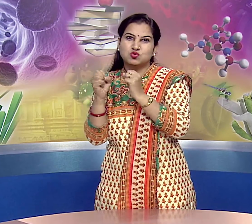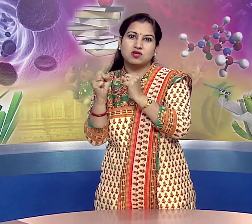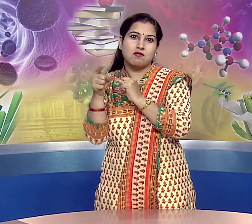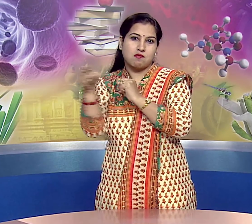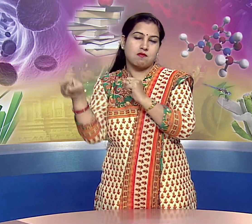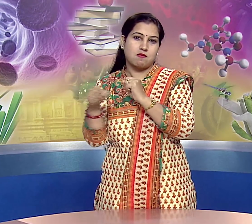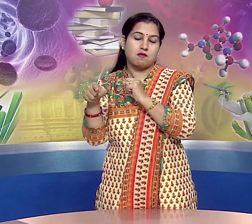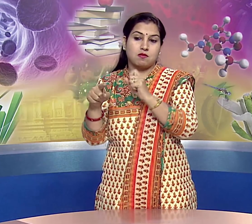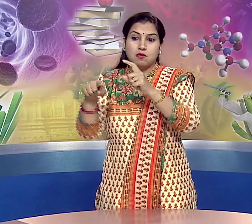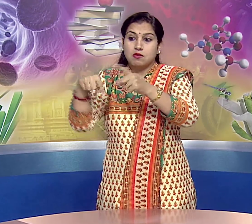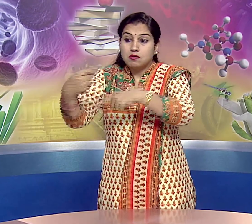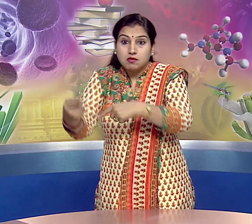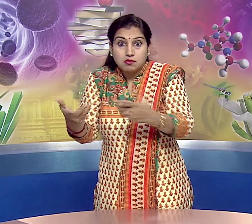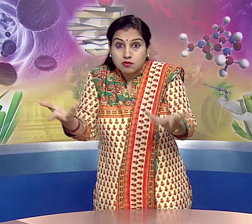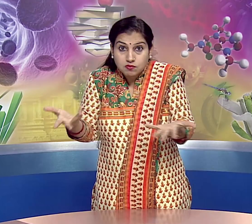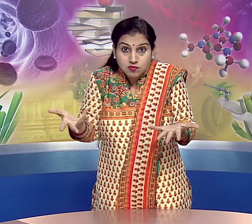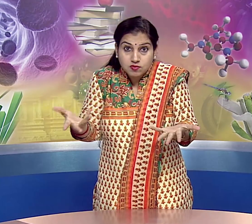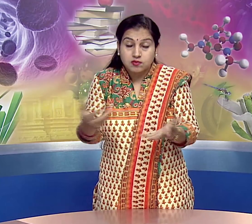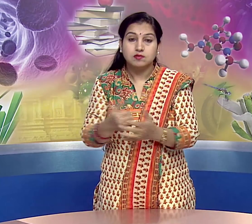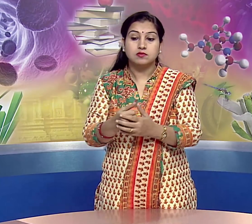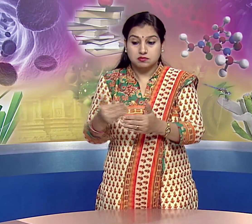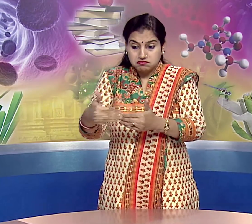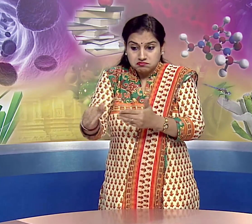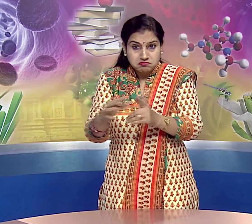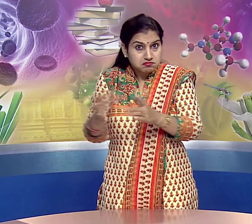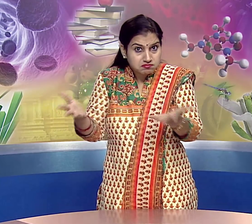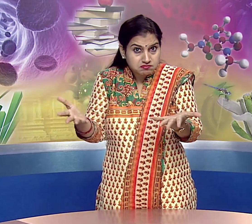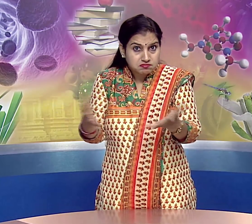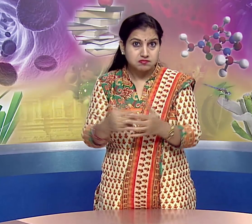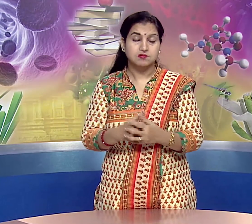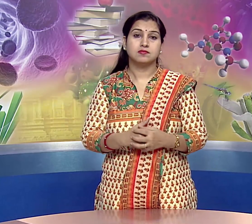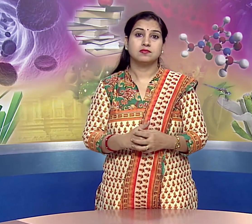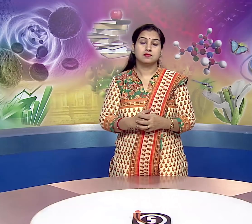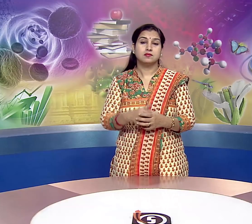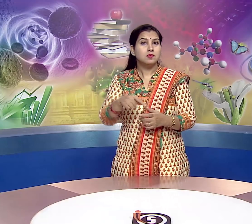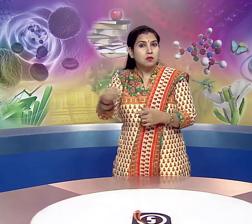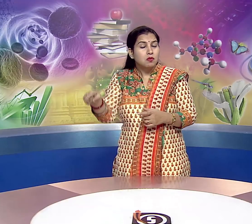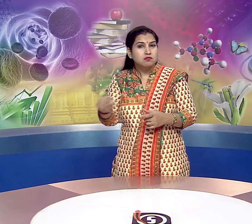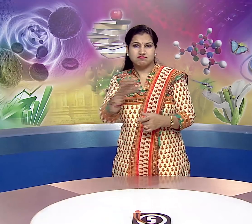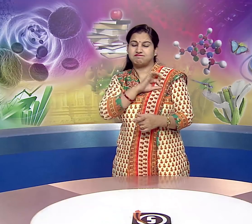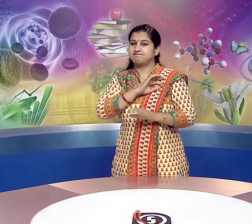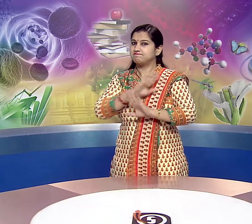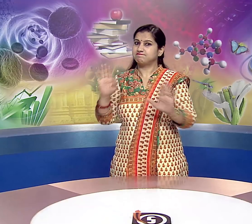what next to do, did not like to hear